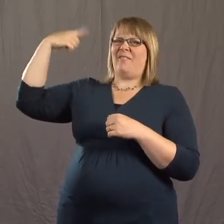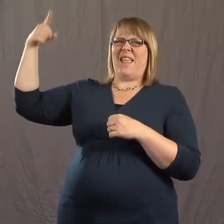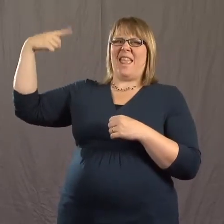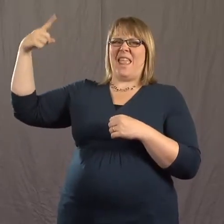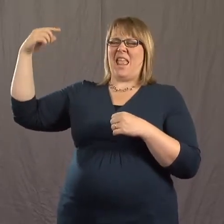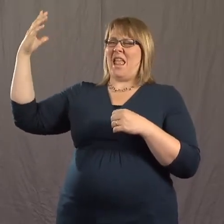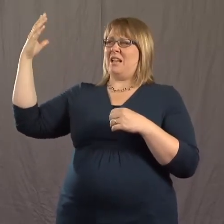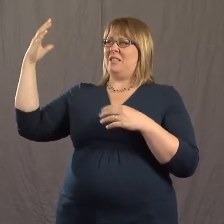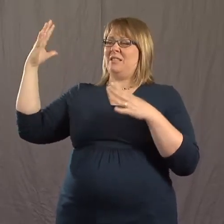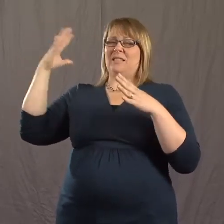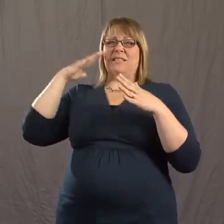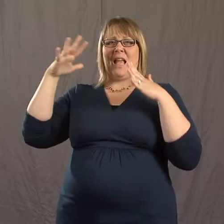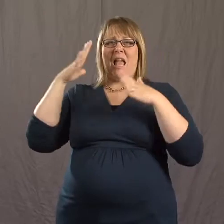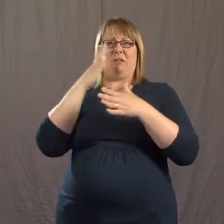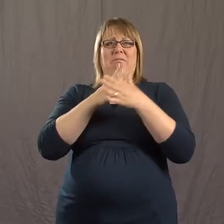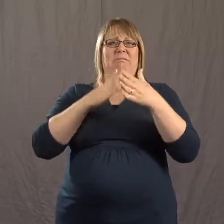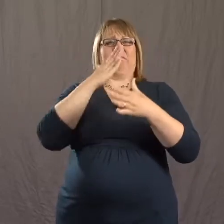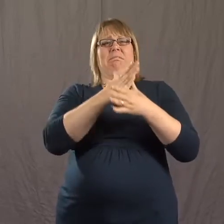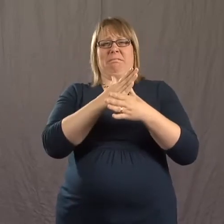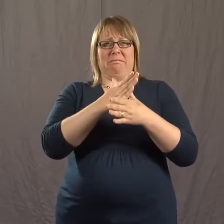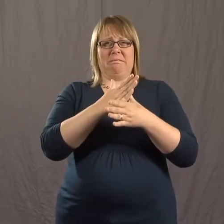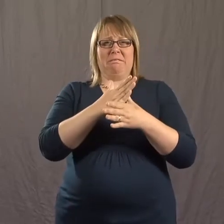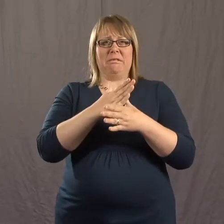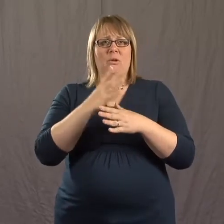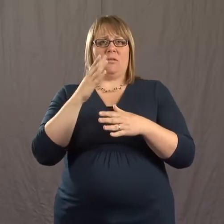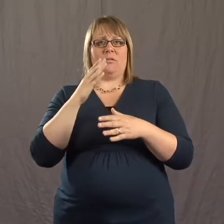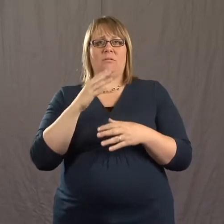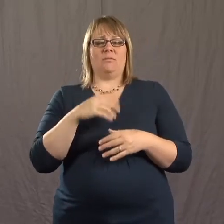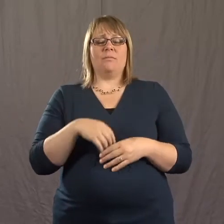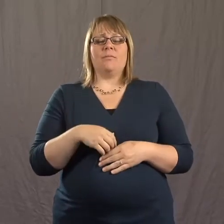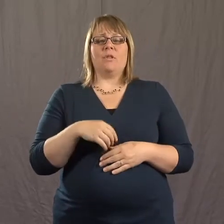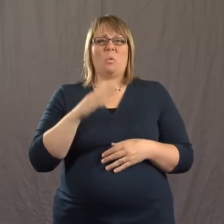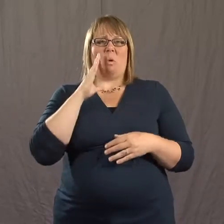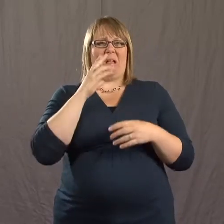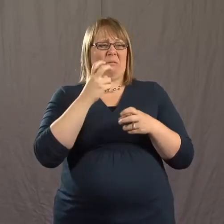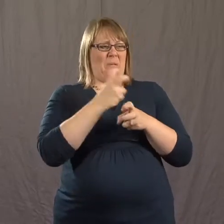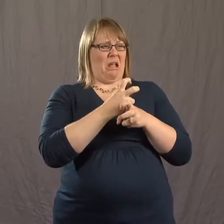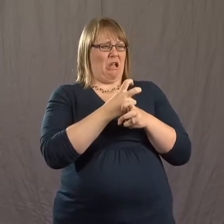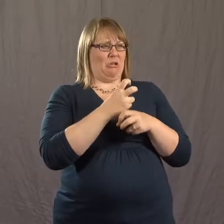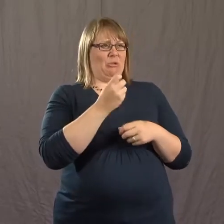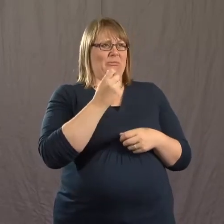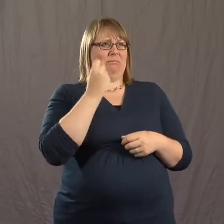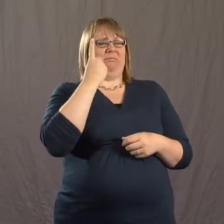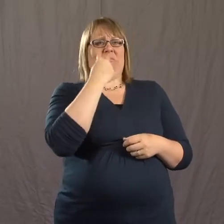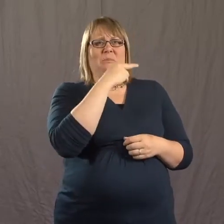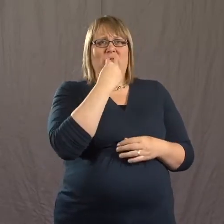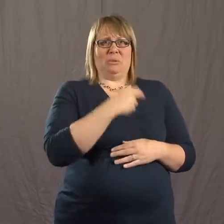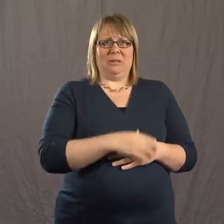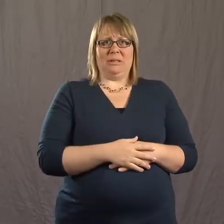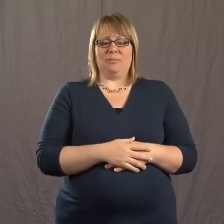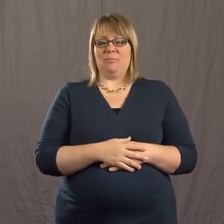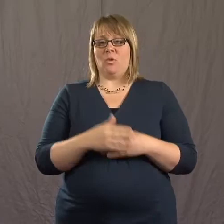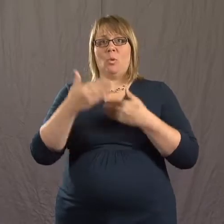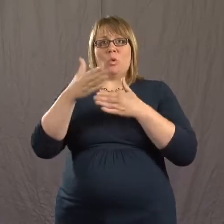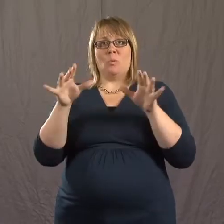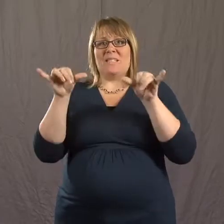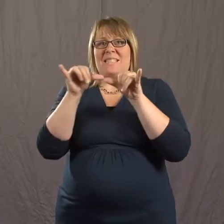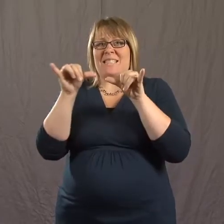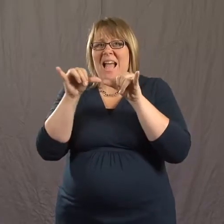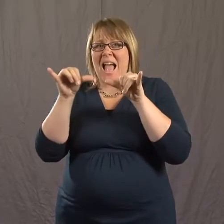other extraneous noises like a fan that will interfere with their abilities. It may be hard to speech read at those times.